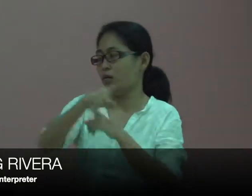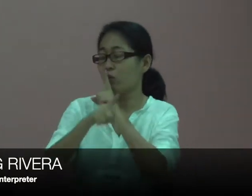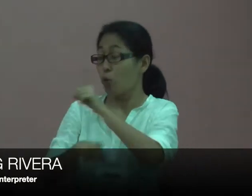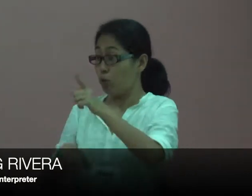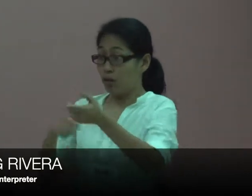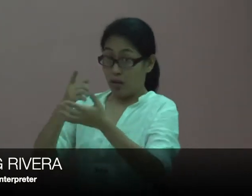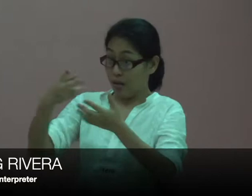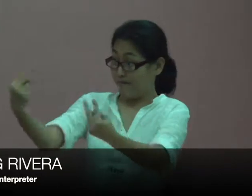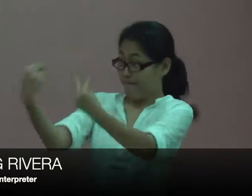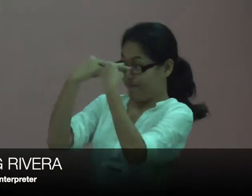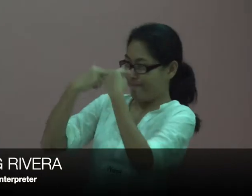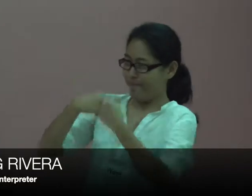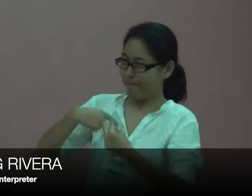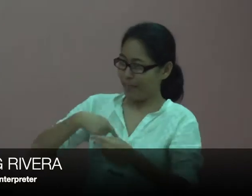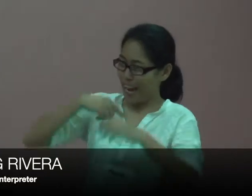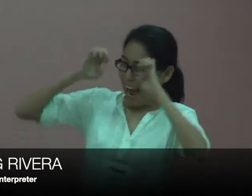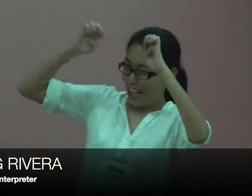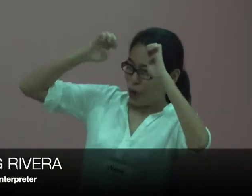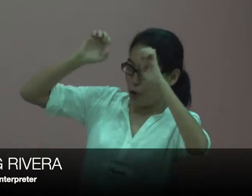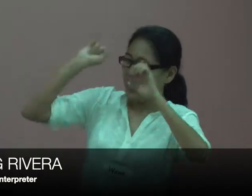mga sinasagot namin? And